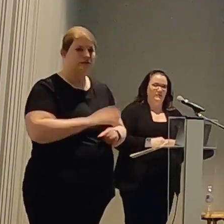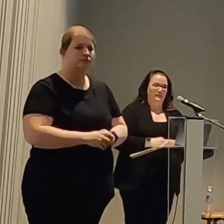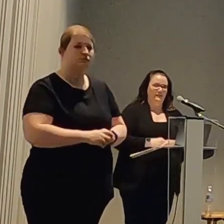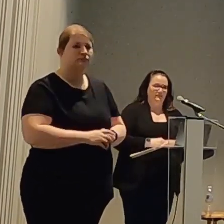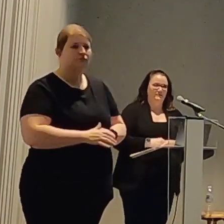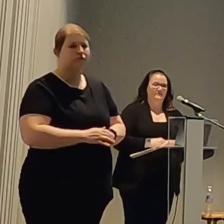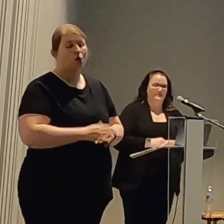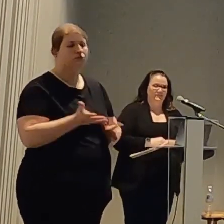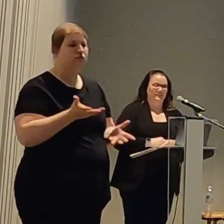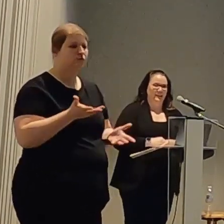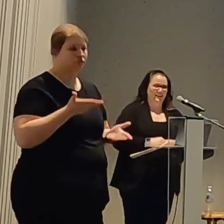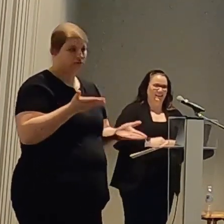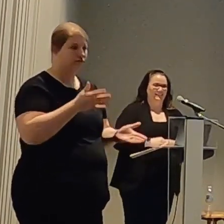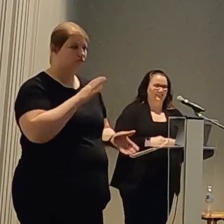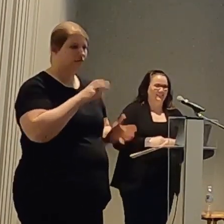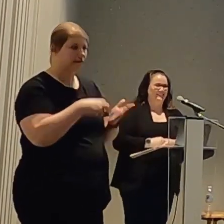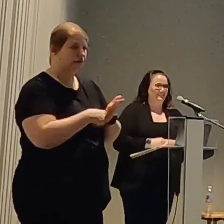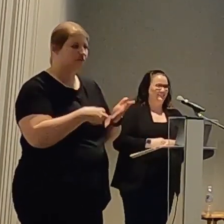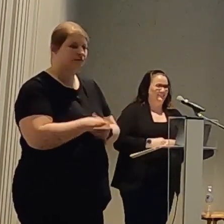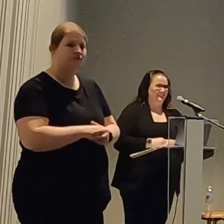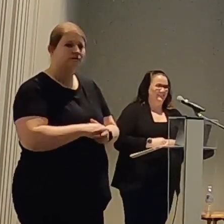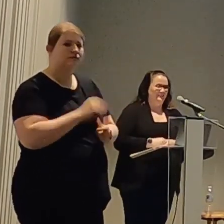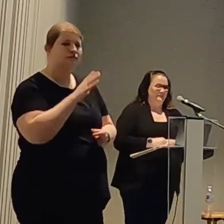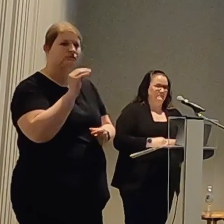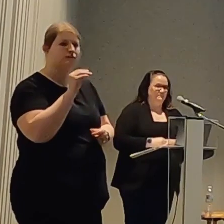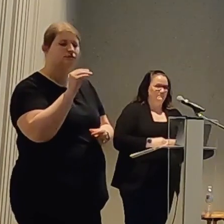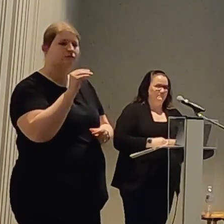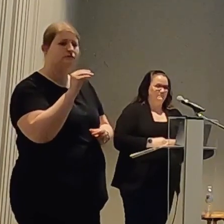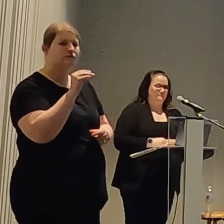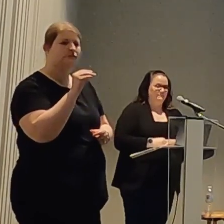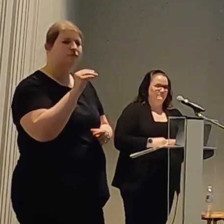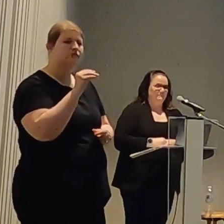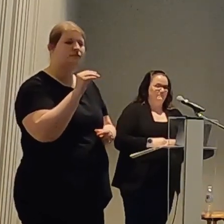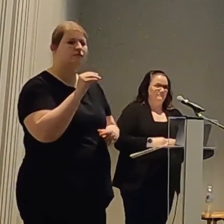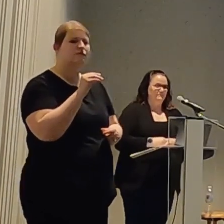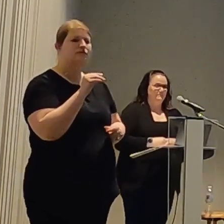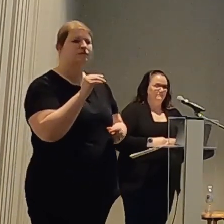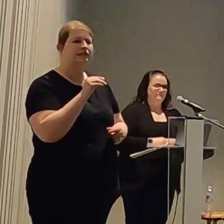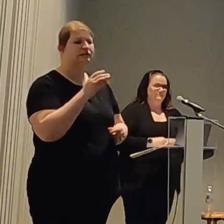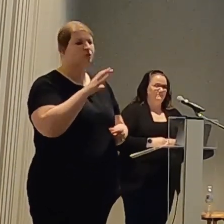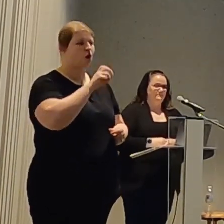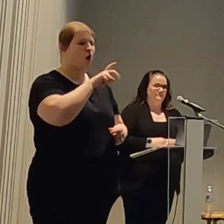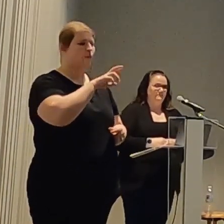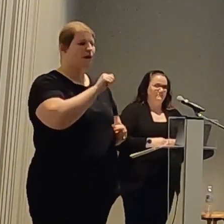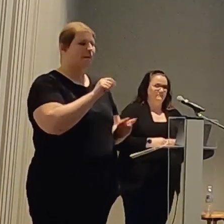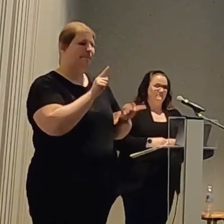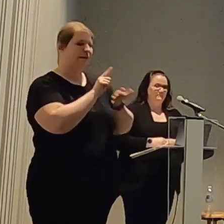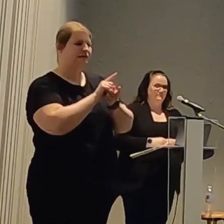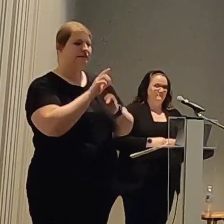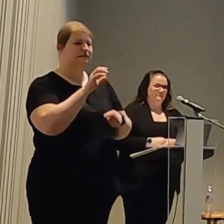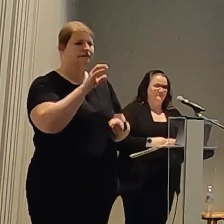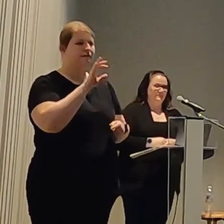1956. Wonderful. So, we're ticket. Yeah. And it's billed as opera meets flamenco.